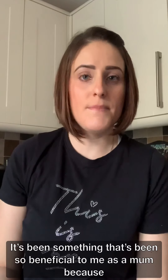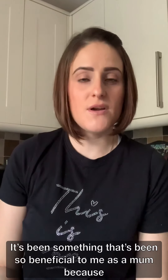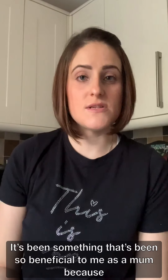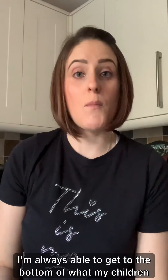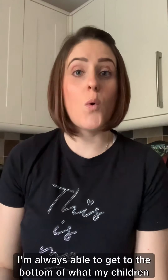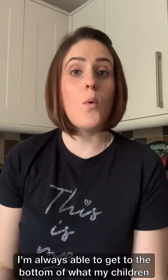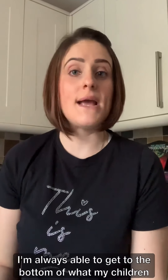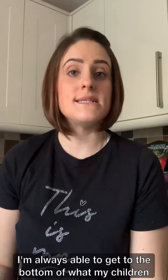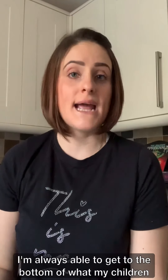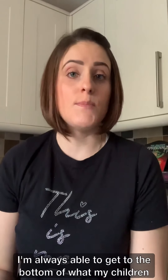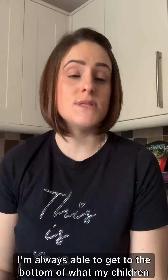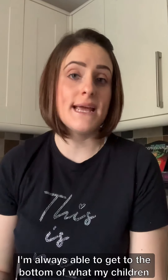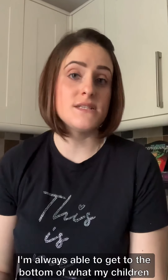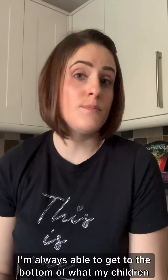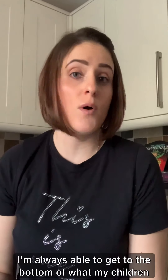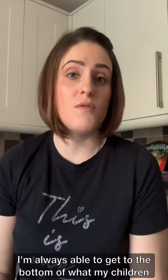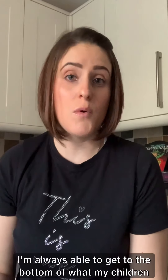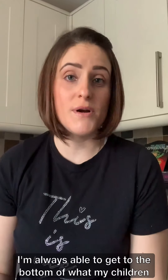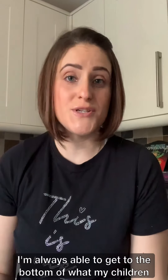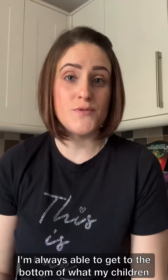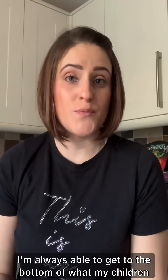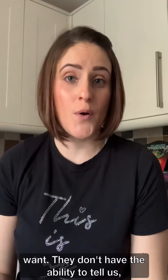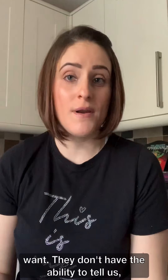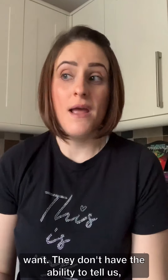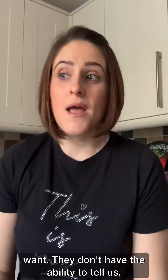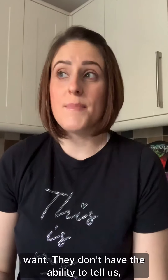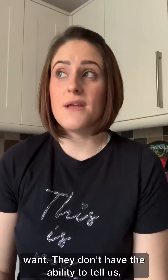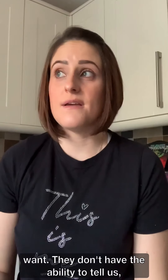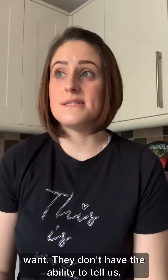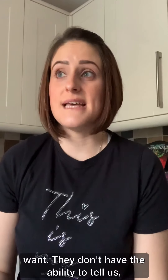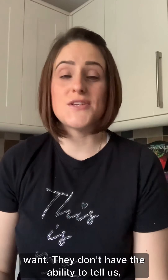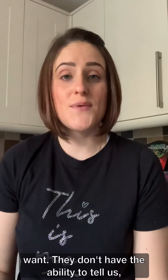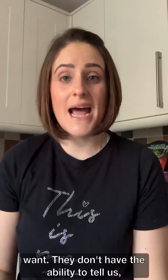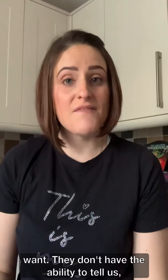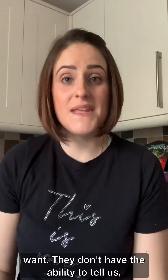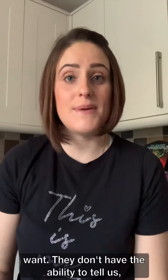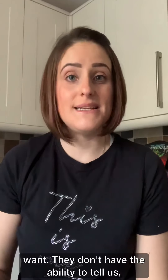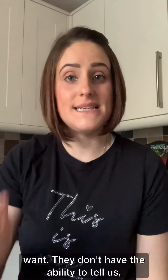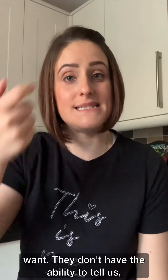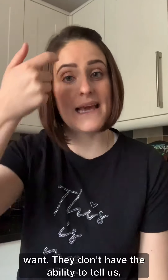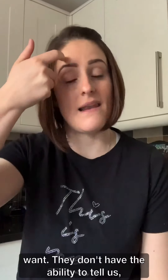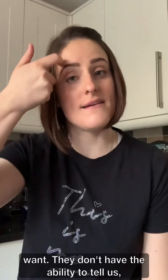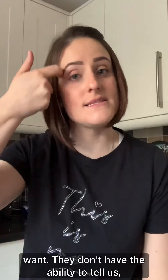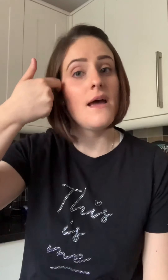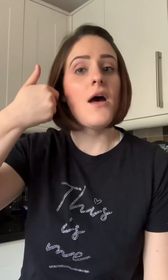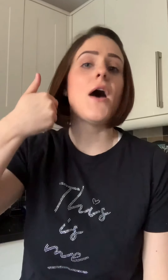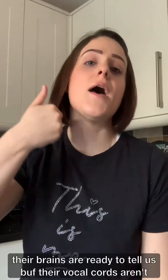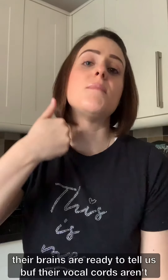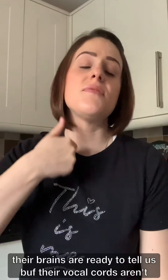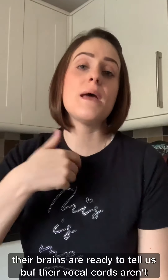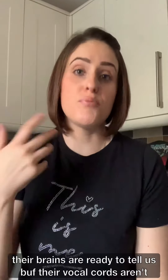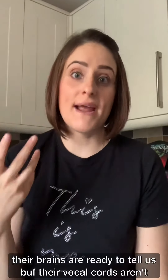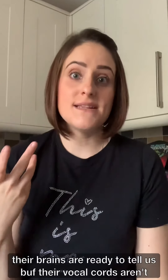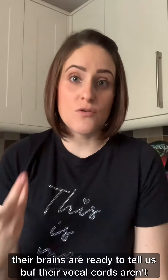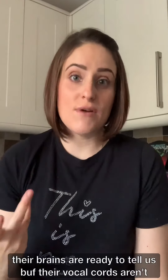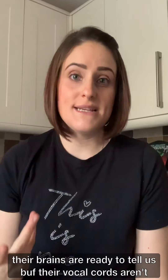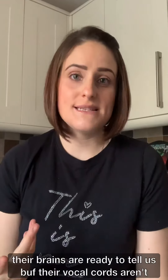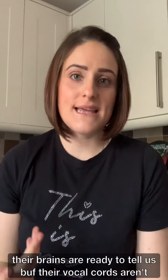because I'm always able to get to the bottom of what my children want because they don't have the ability to tell us and their brains are ready to tell